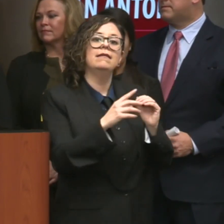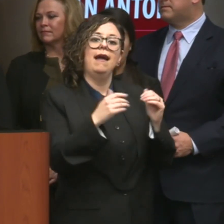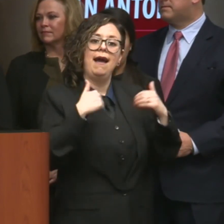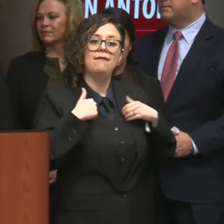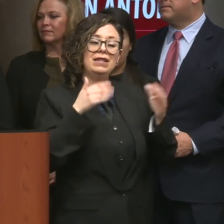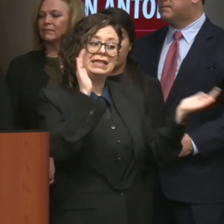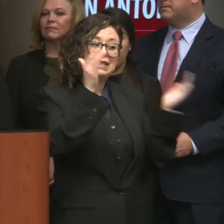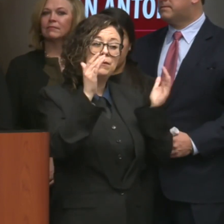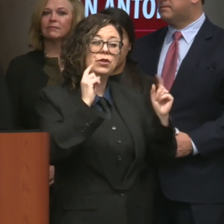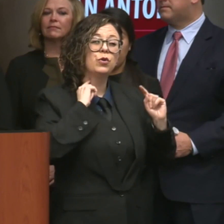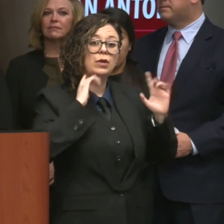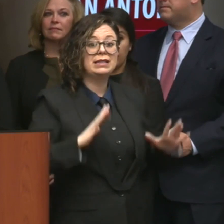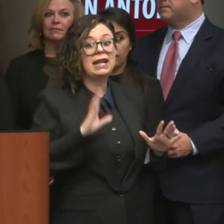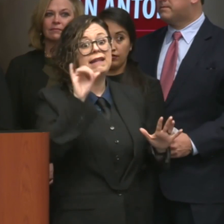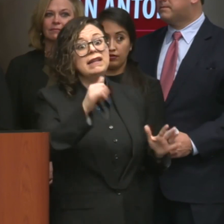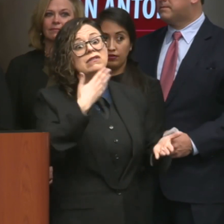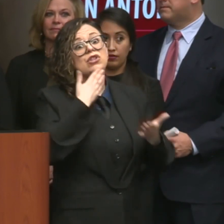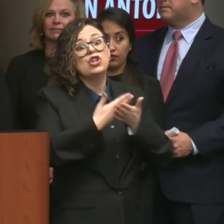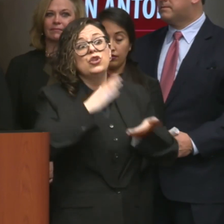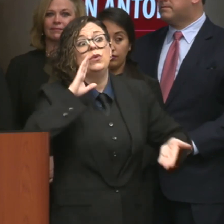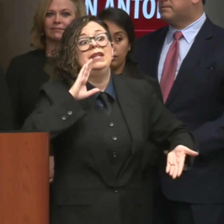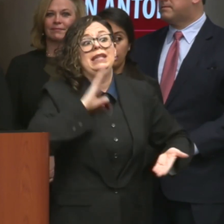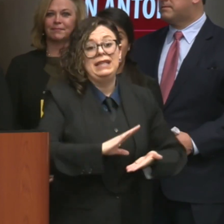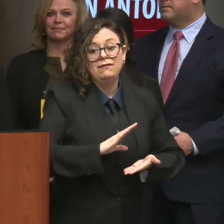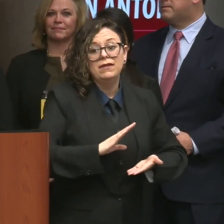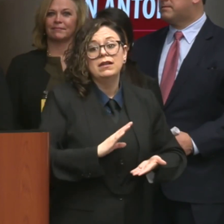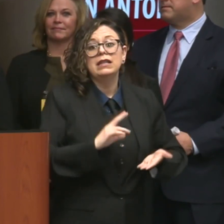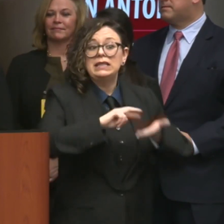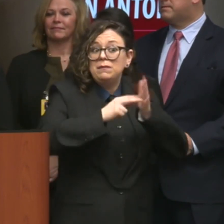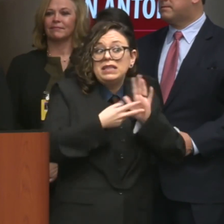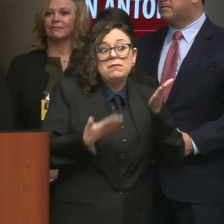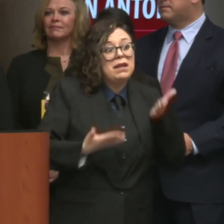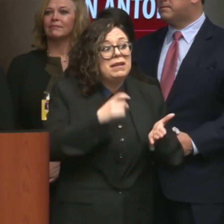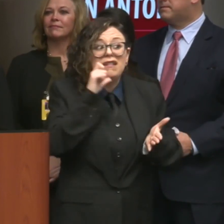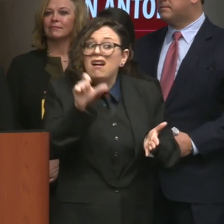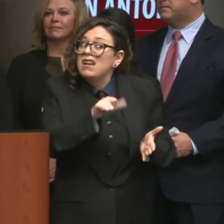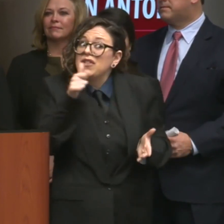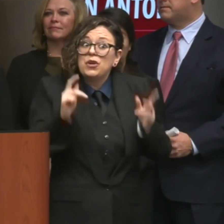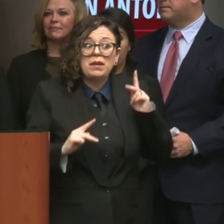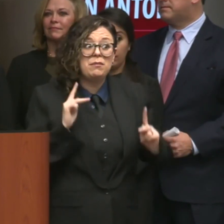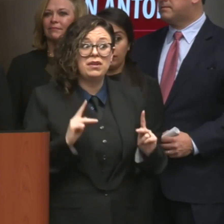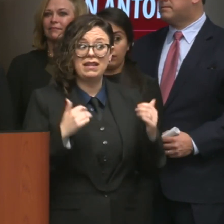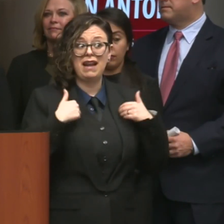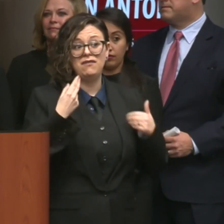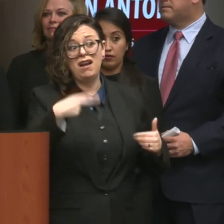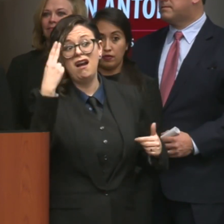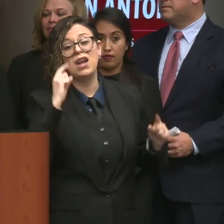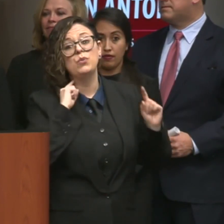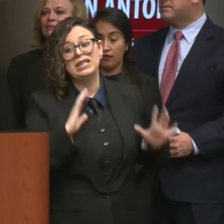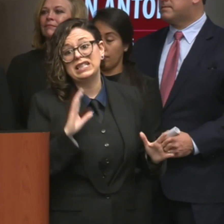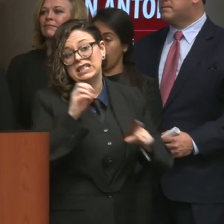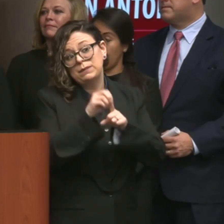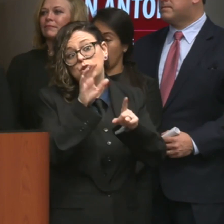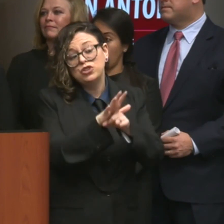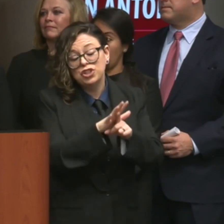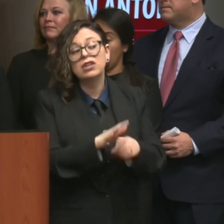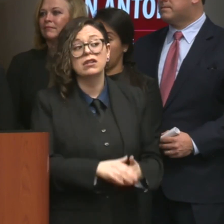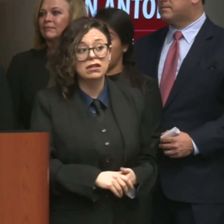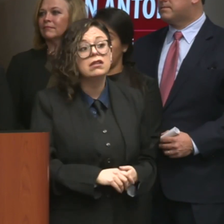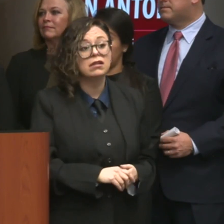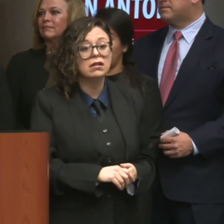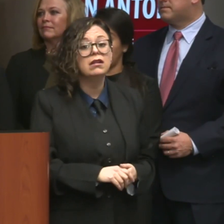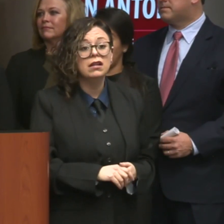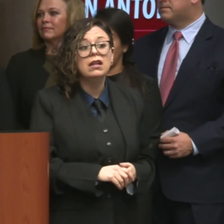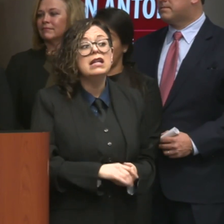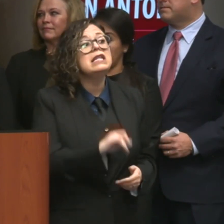And that is actually a relief because it means that there may not be other people who have a high-risk exposure. If